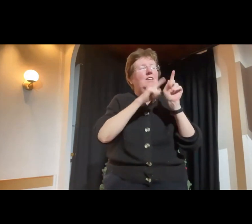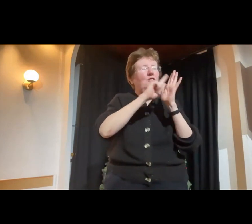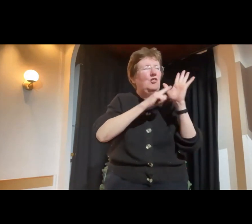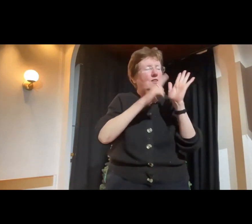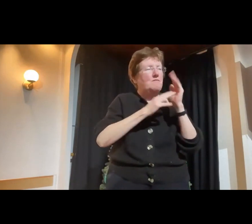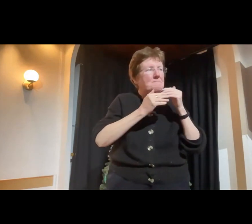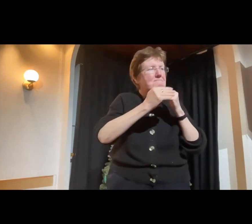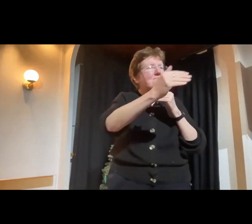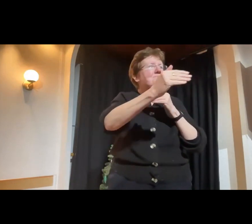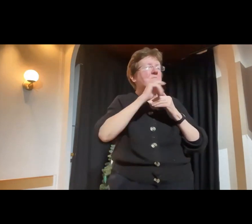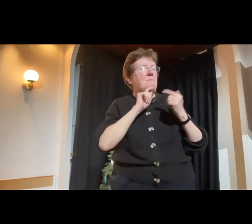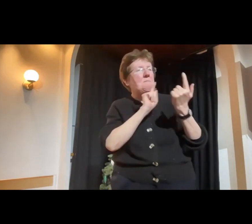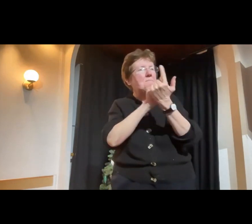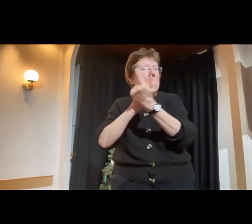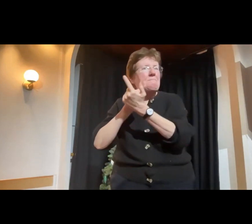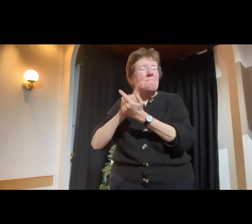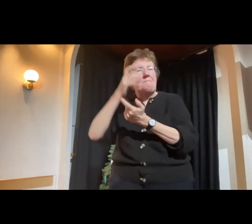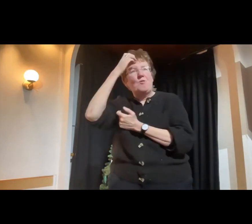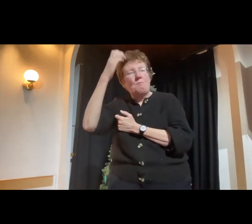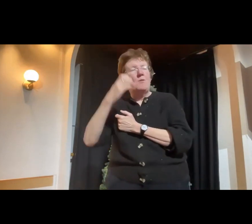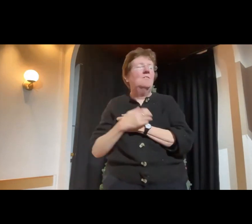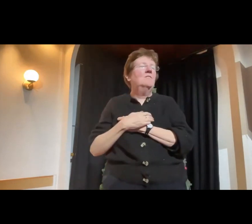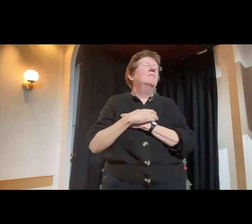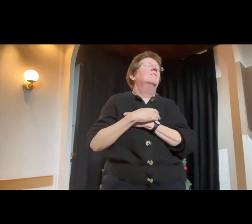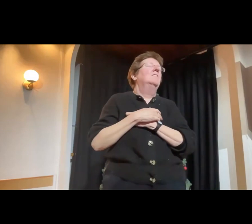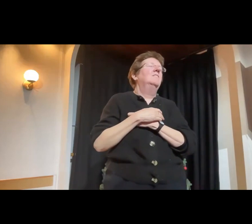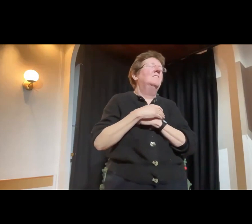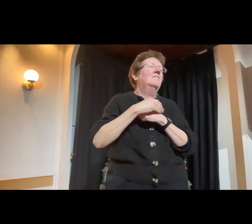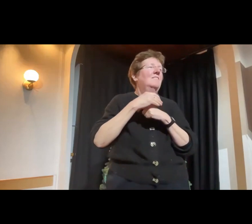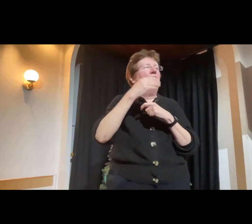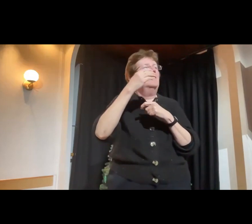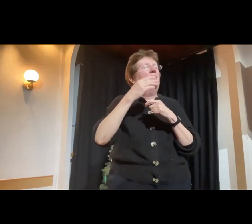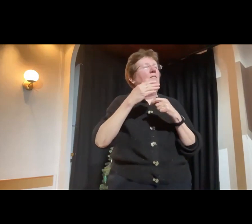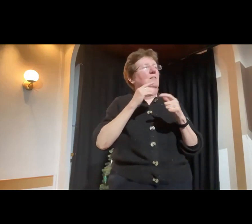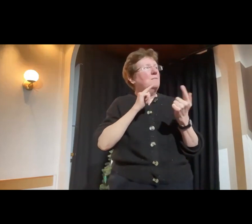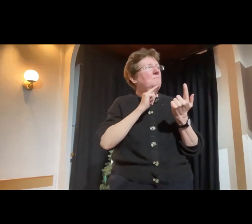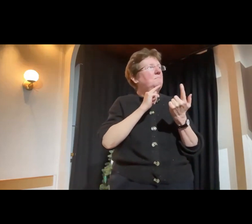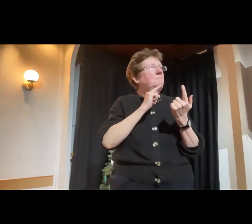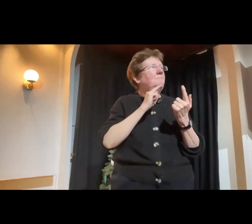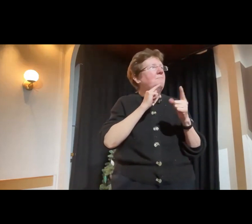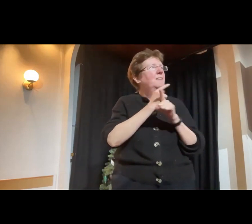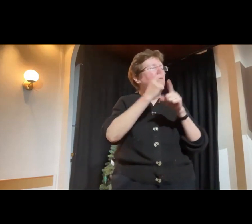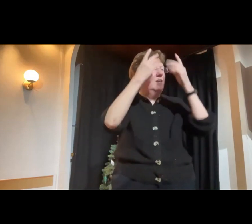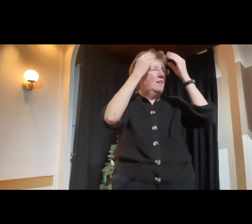has set up a lot of different meetings, and we've got more from January onwards with government officials.